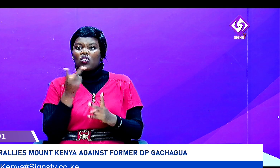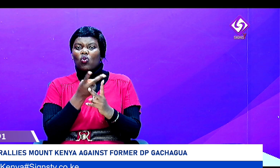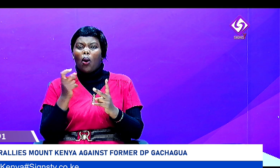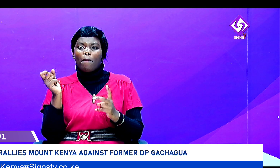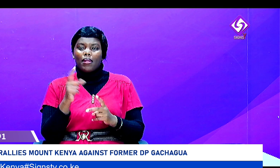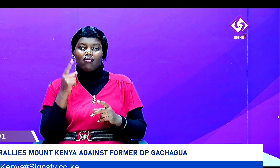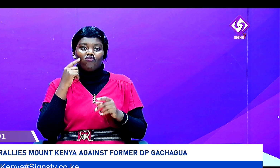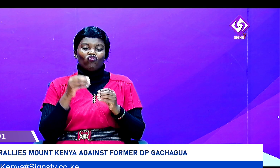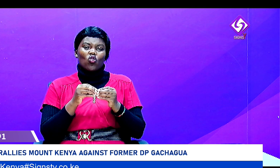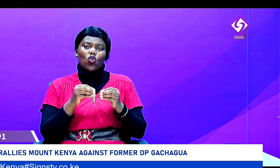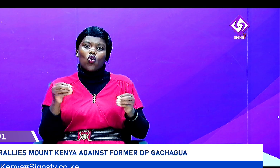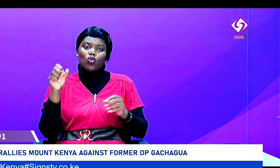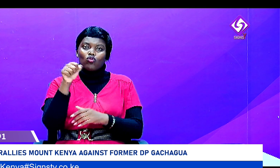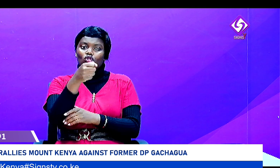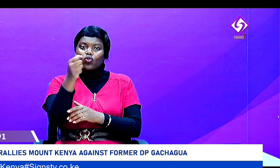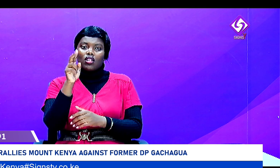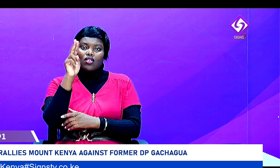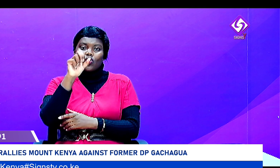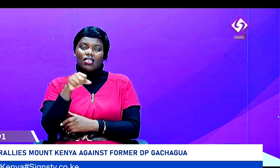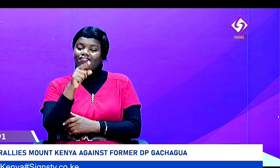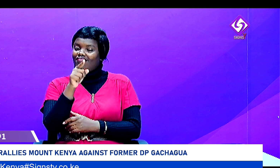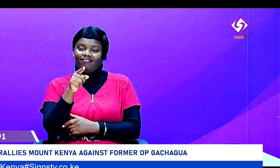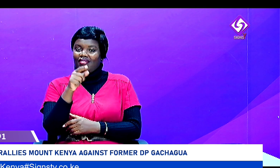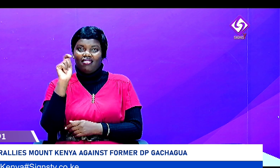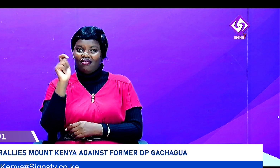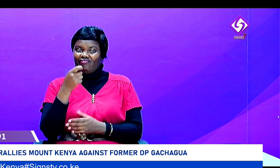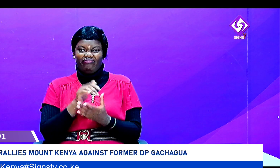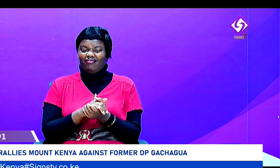Speaking during an economic empowerment drive in Laikipia West, Deputy